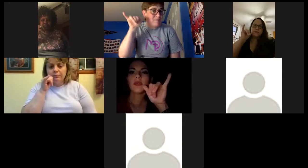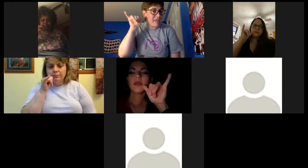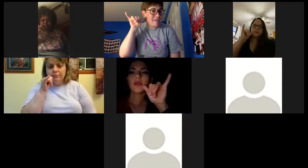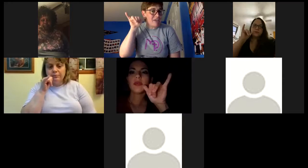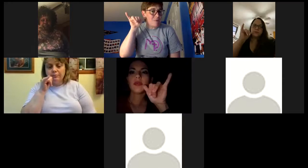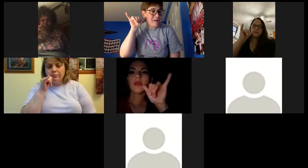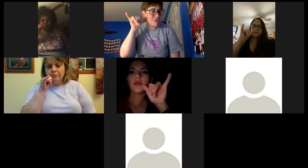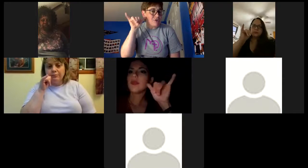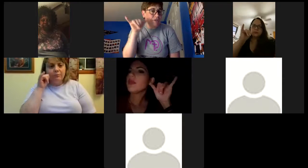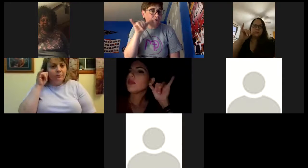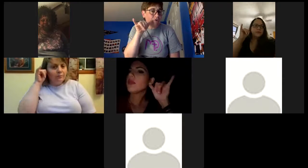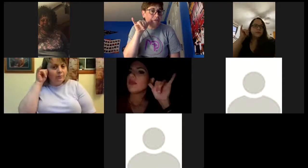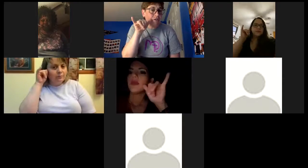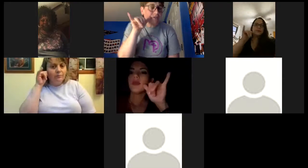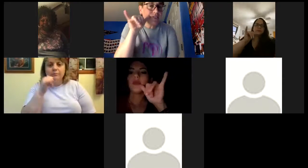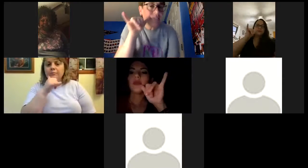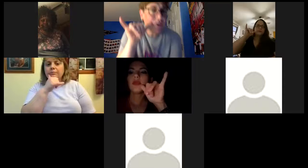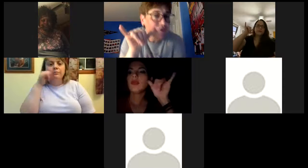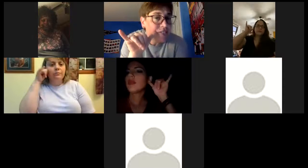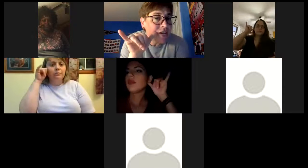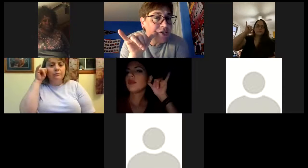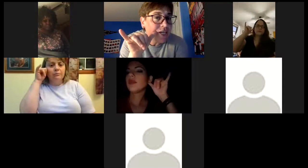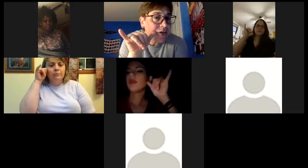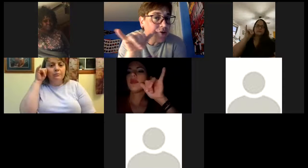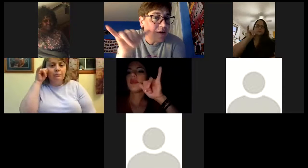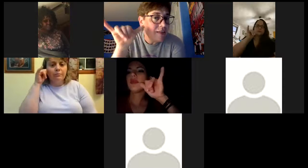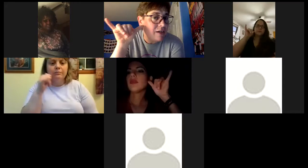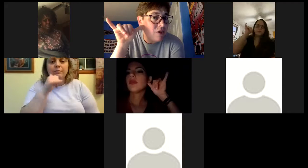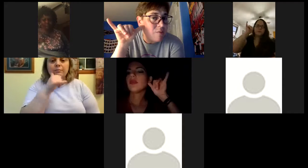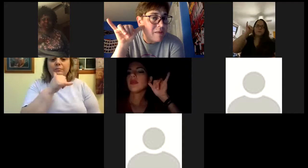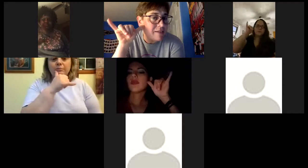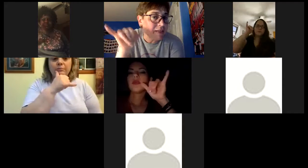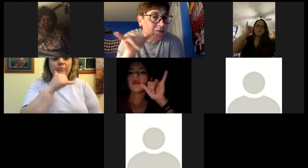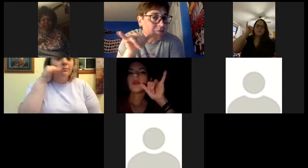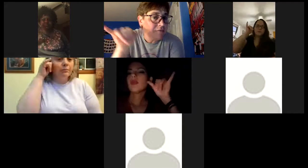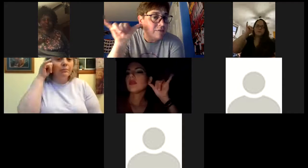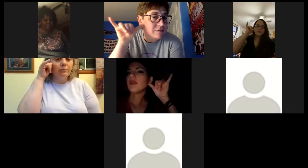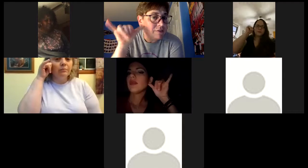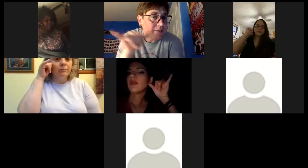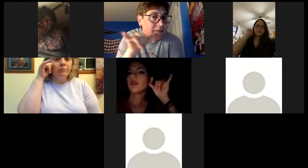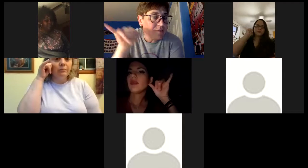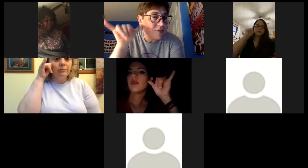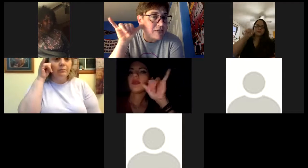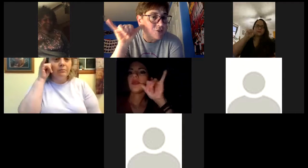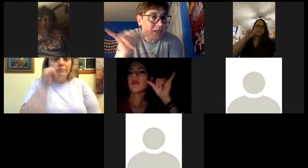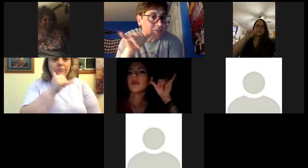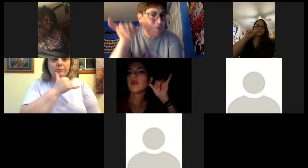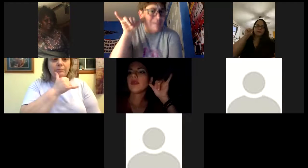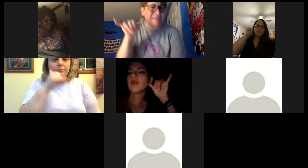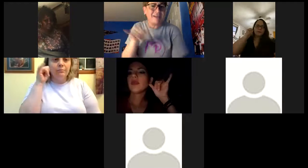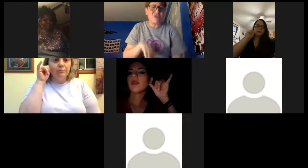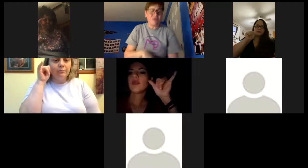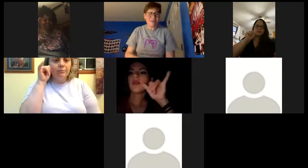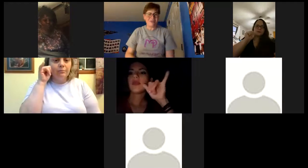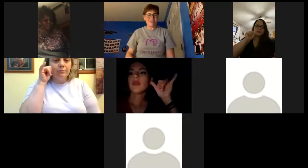again, and then you go back to your ear. So it's like you're just touching here and then going back to there. Yep, so yesterday. So we